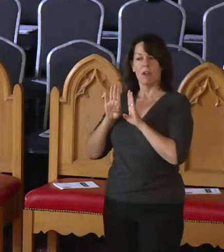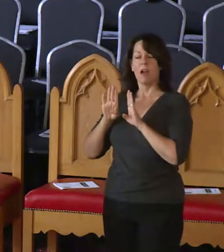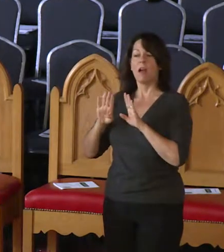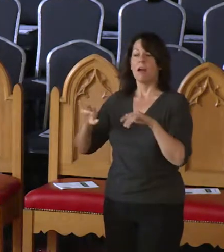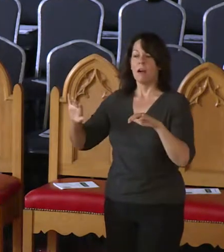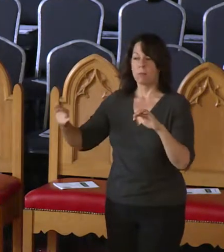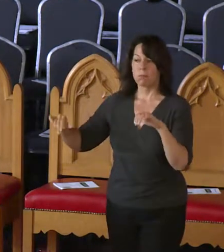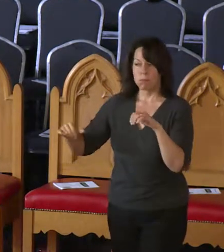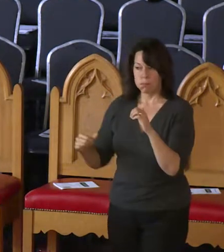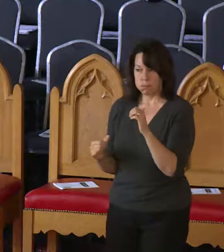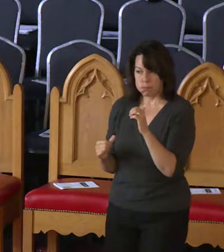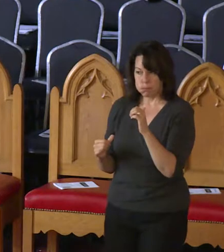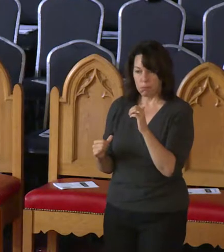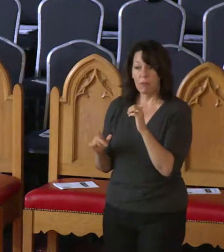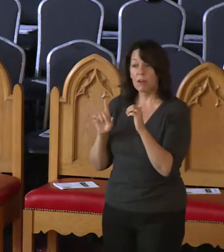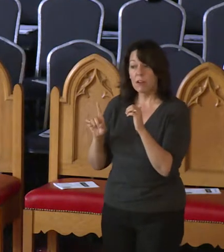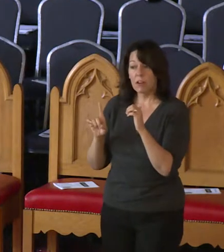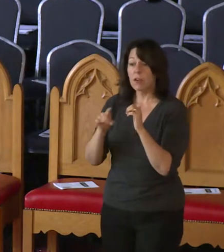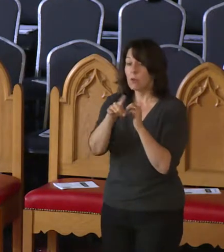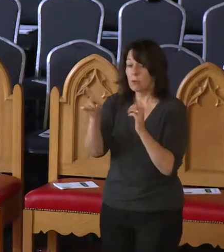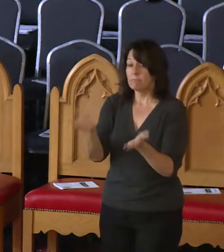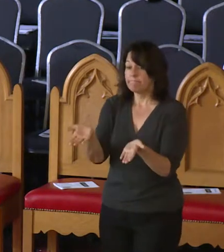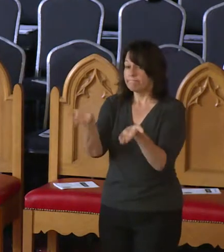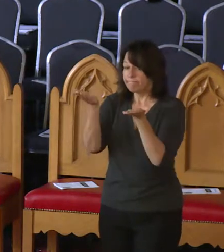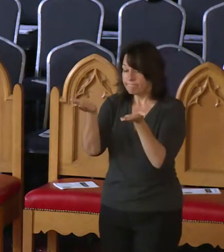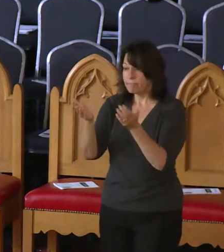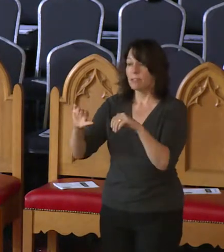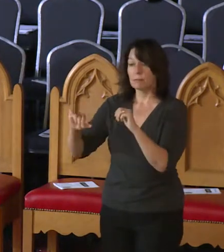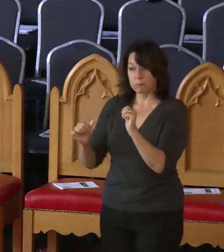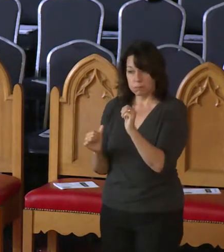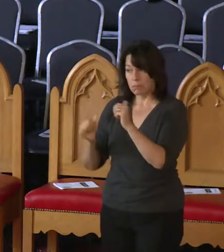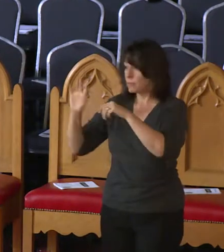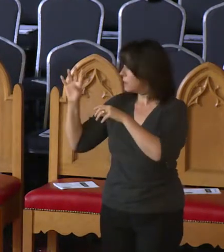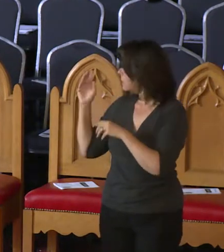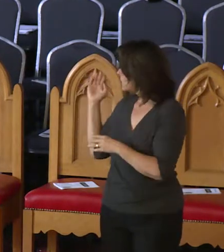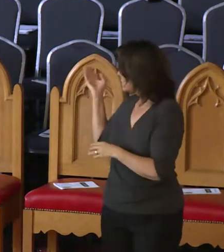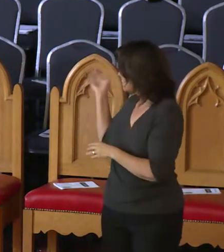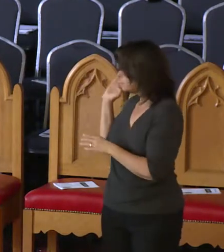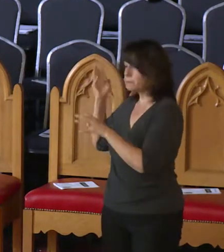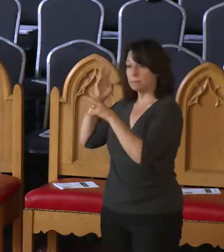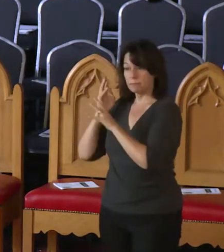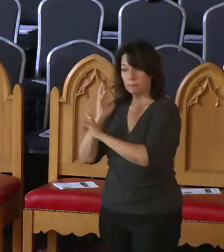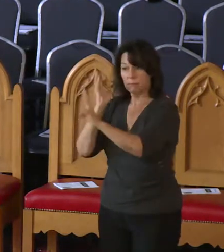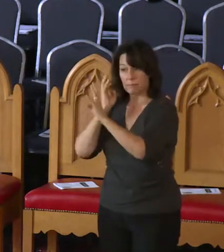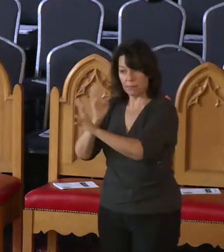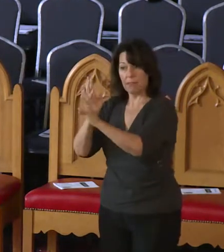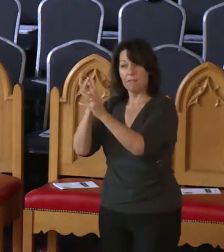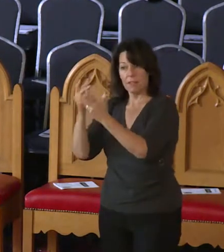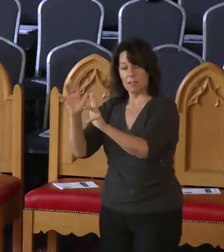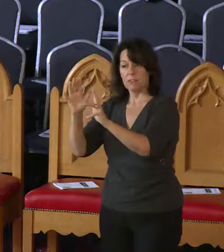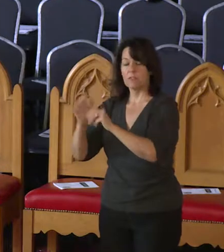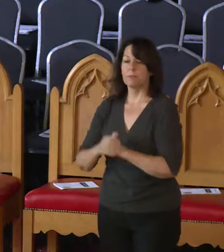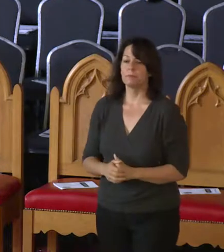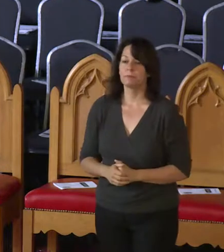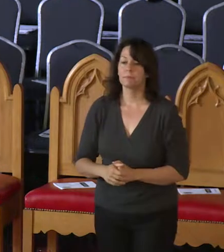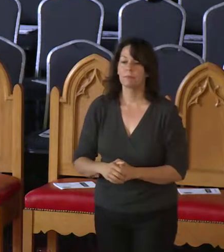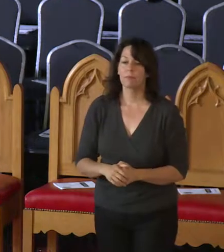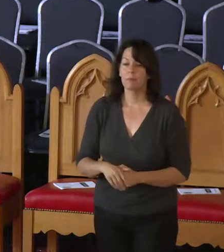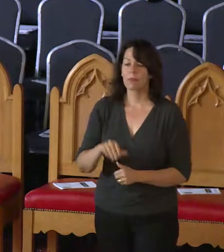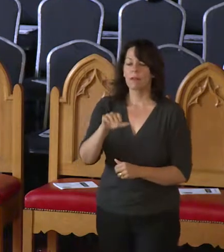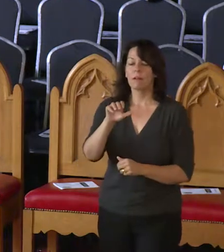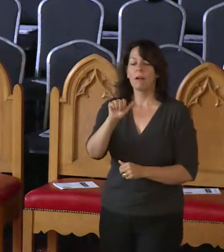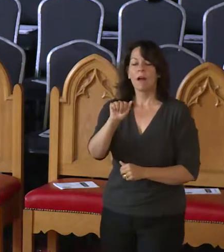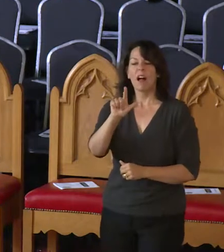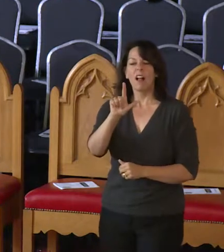remain standing during the recessional until all of the platform party has processed out of the hall. Our colleagues from Alumni Affairs are hosting a